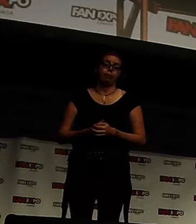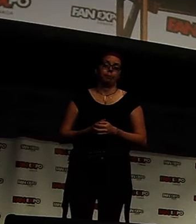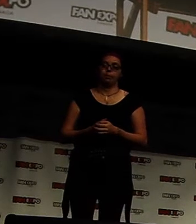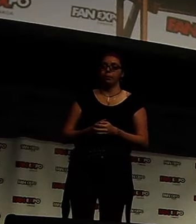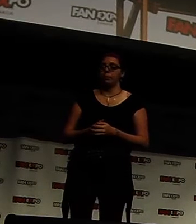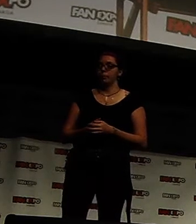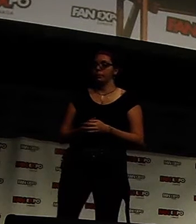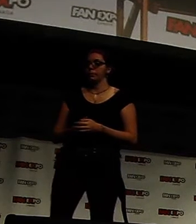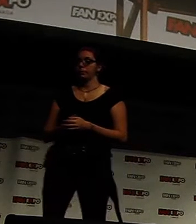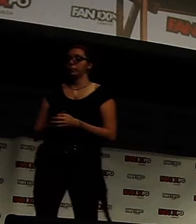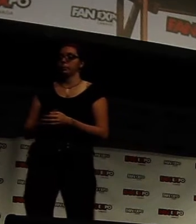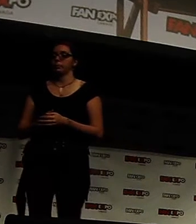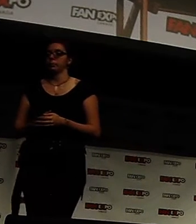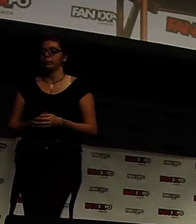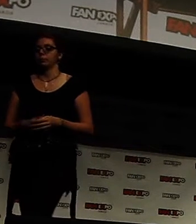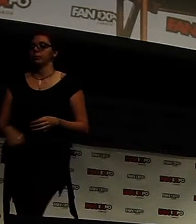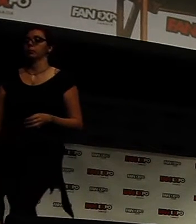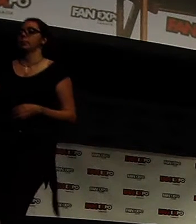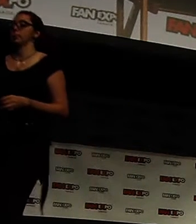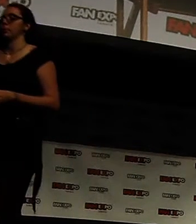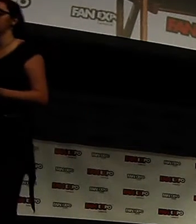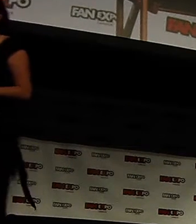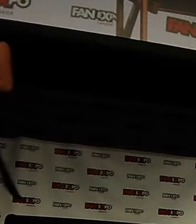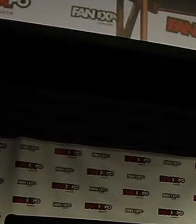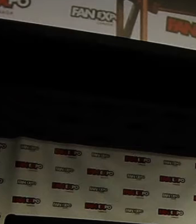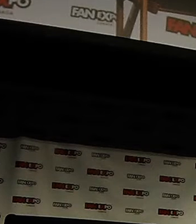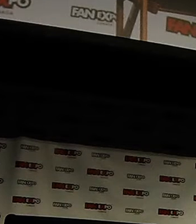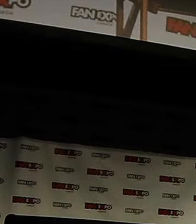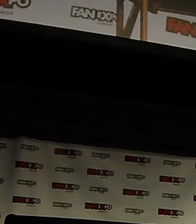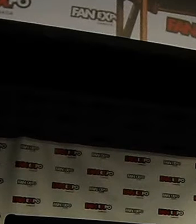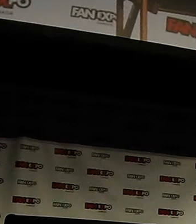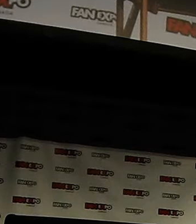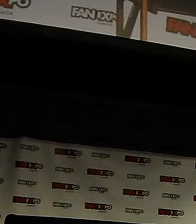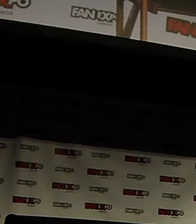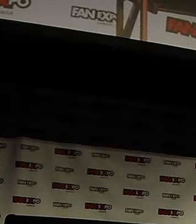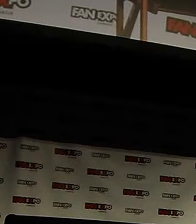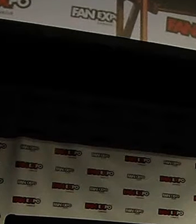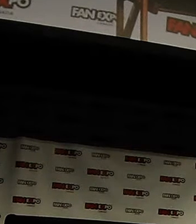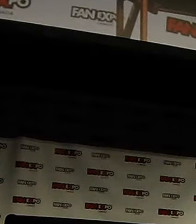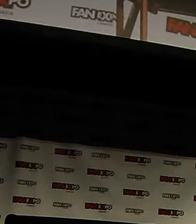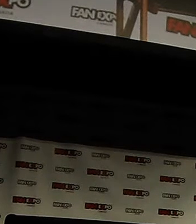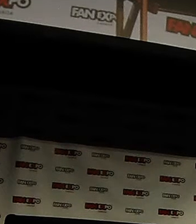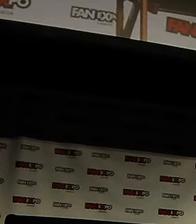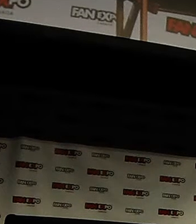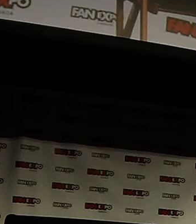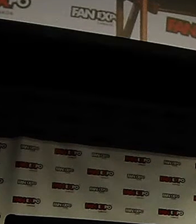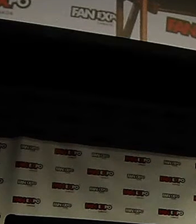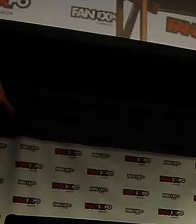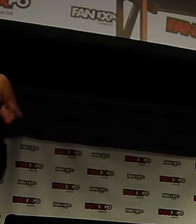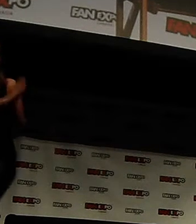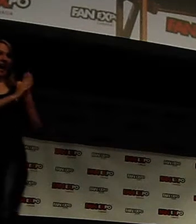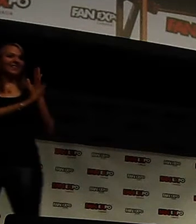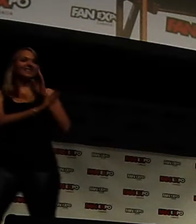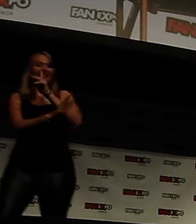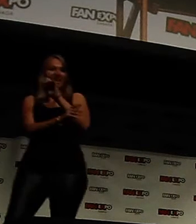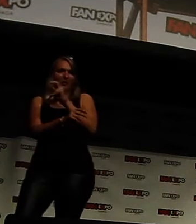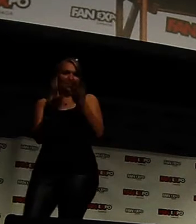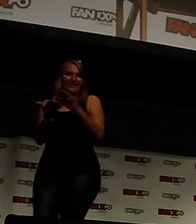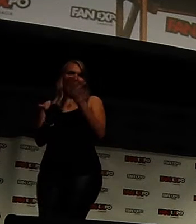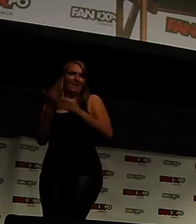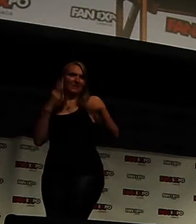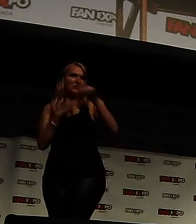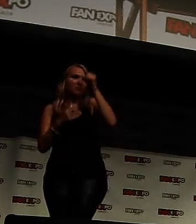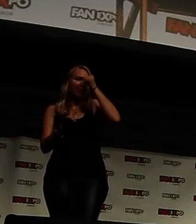Well, I asked you this last night when Karen was here as well, but of course some of the audience wouldn't have been there then, so I'm going to ask you again. New season, September 19th,